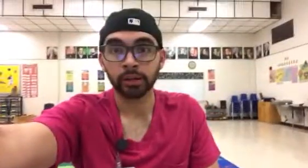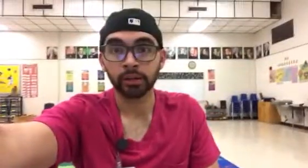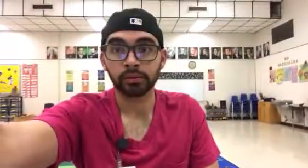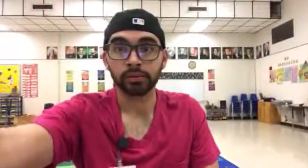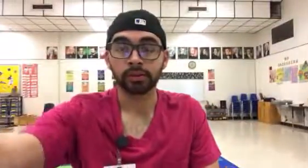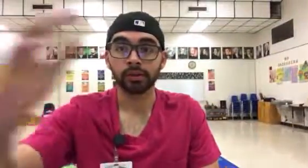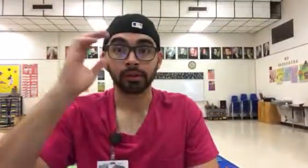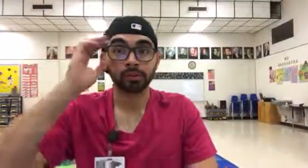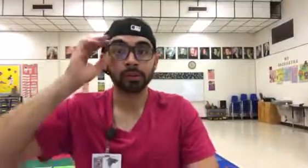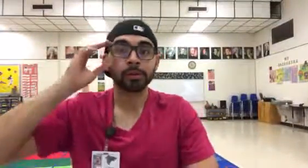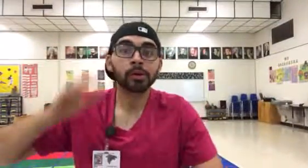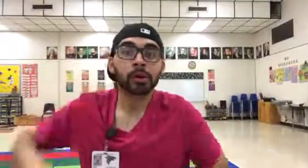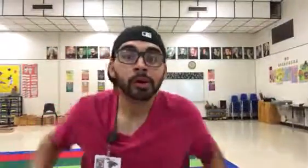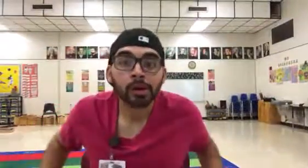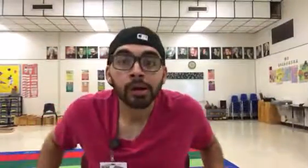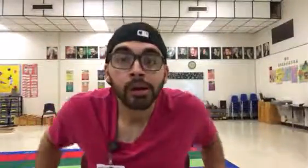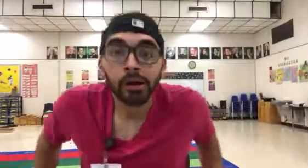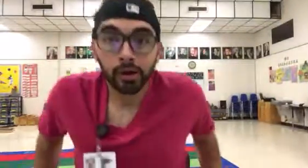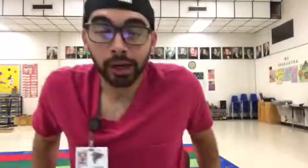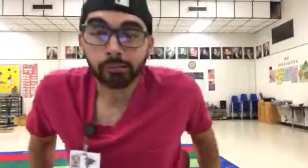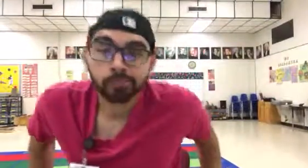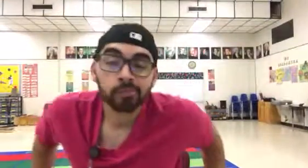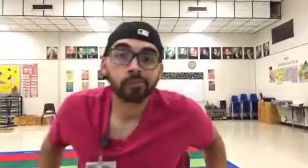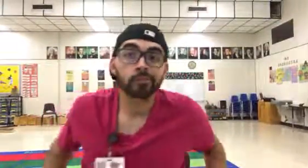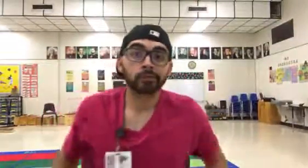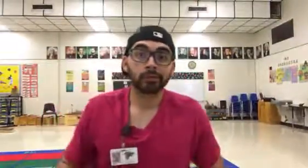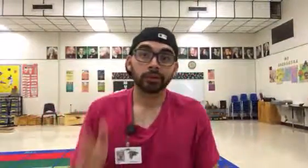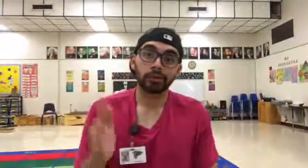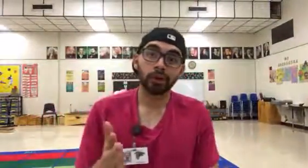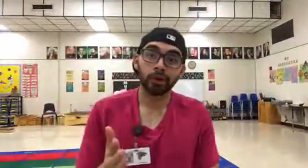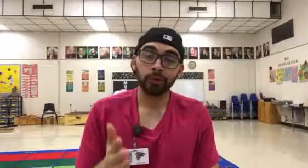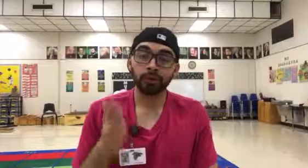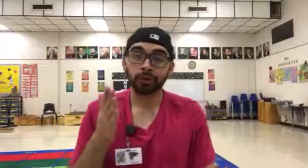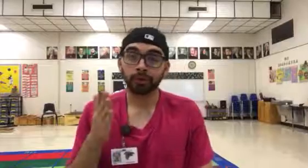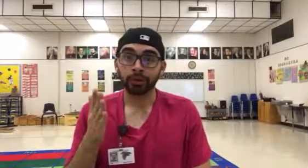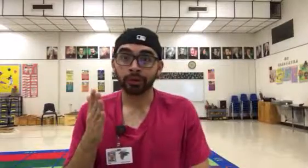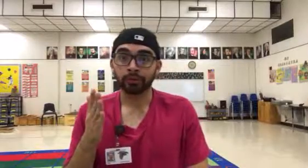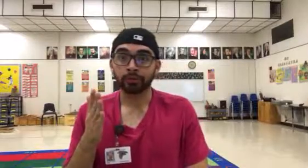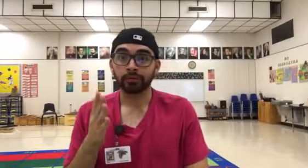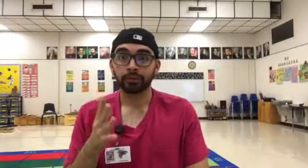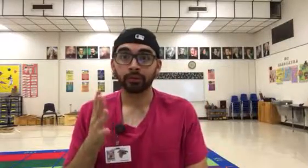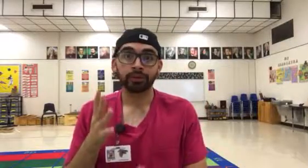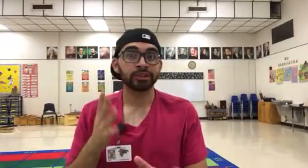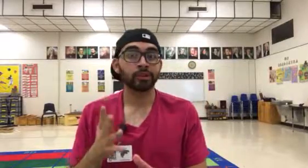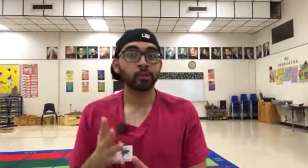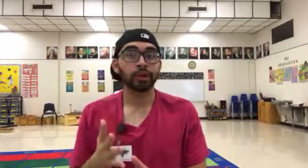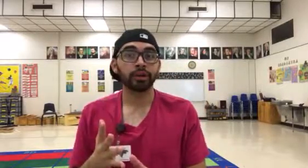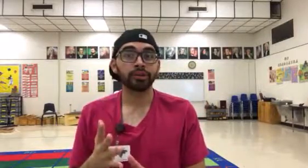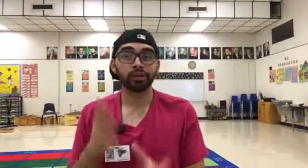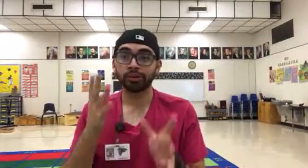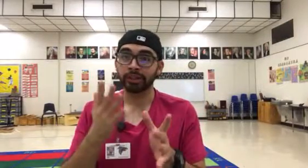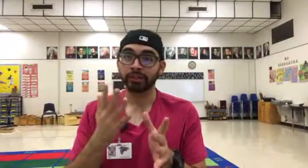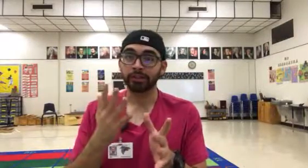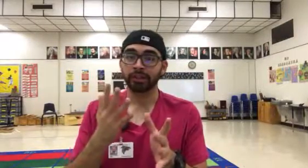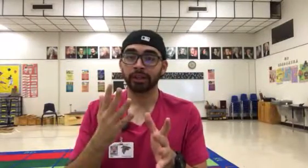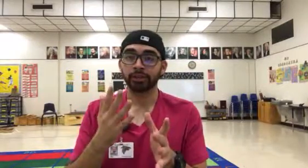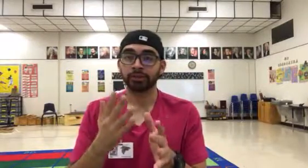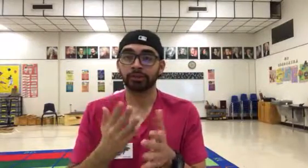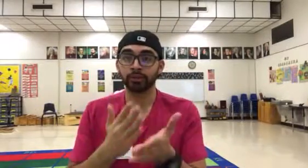Now, let's see. Okay, so for the word somewhere, it's two signs put together. So you're